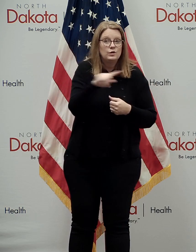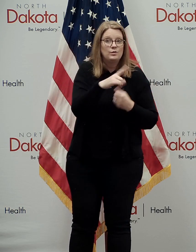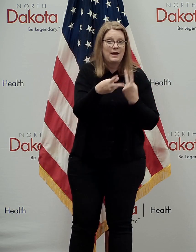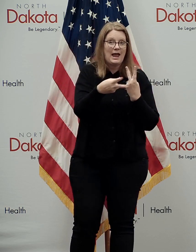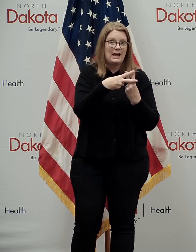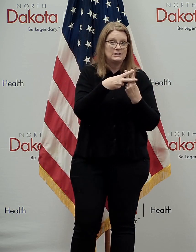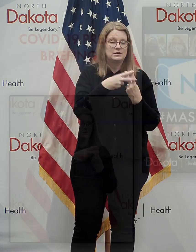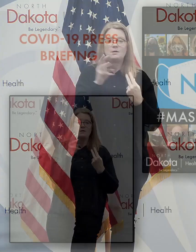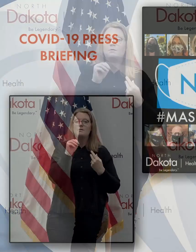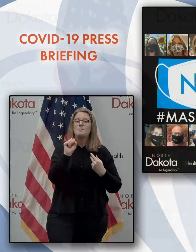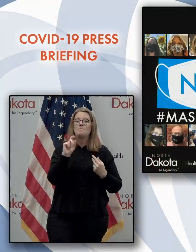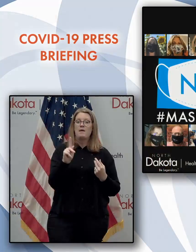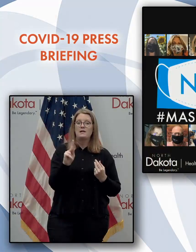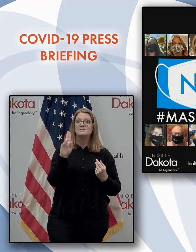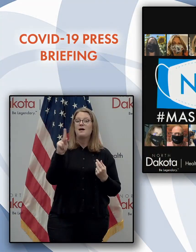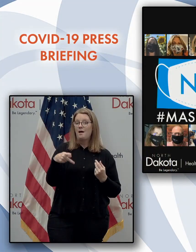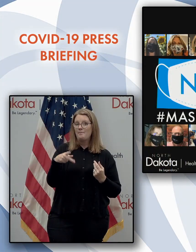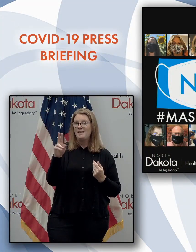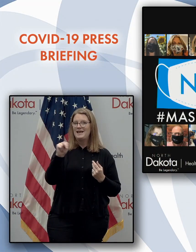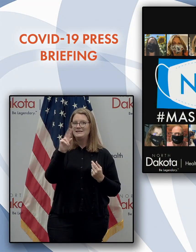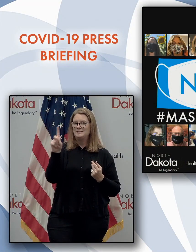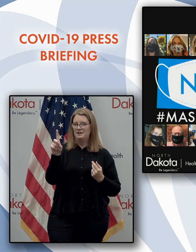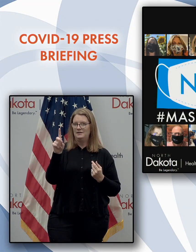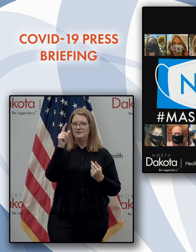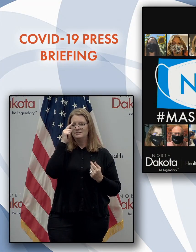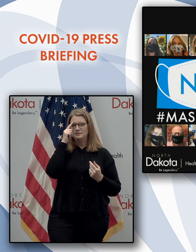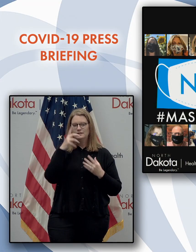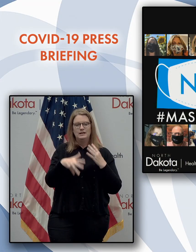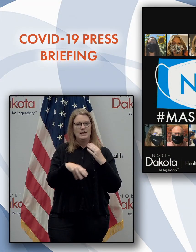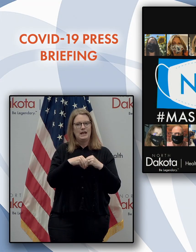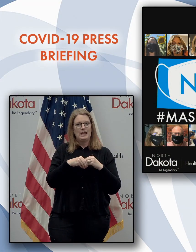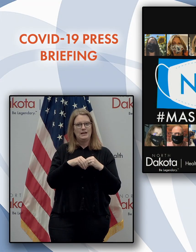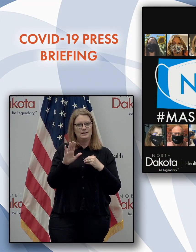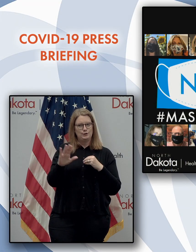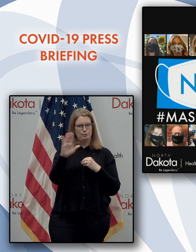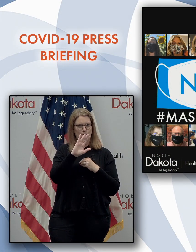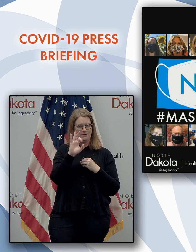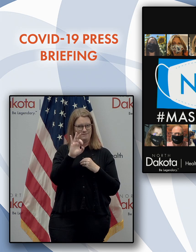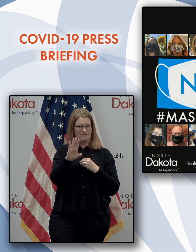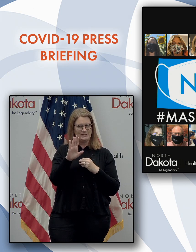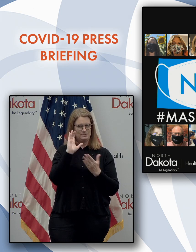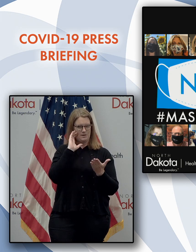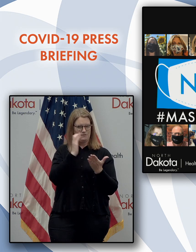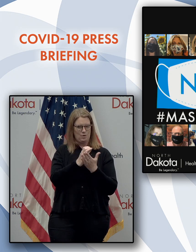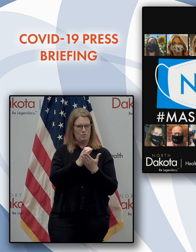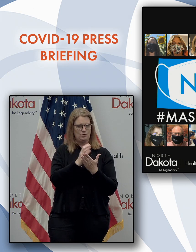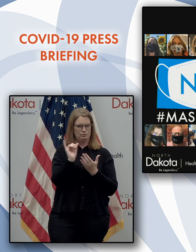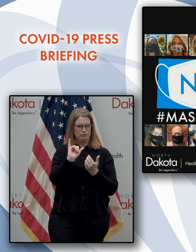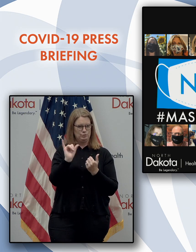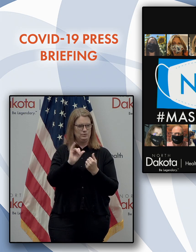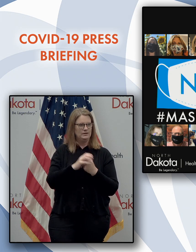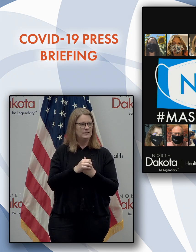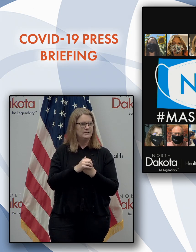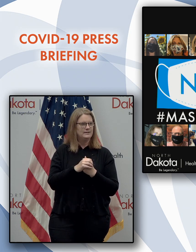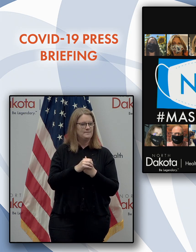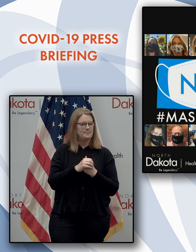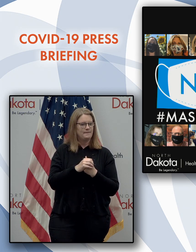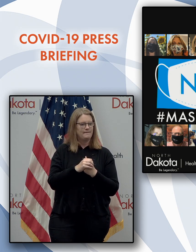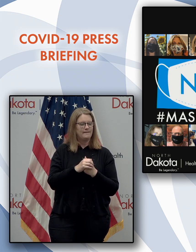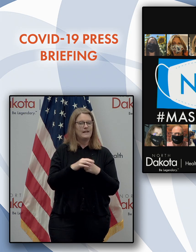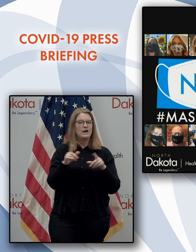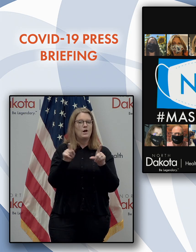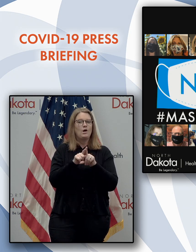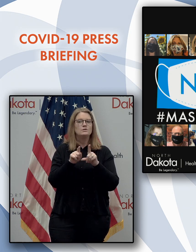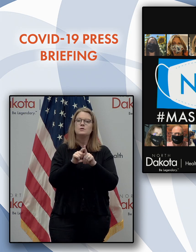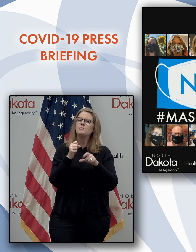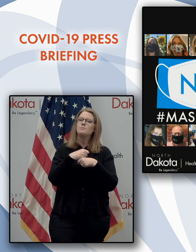hashtag MaskUpND and add your Facebook photo to that as well. We've also